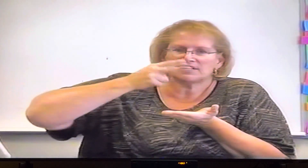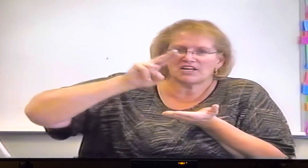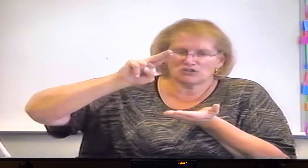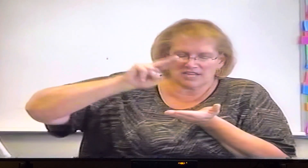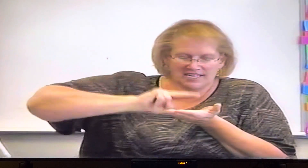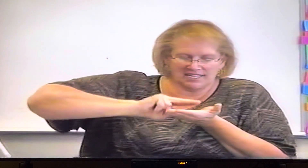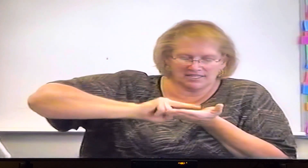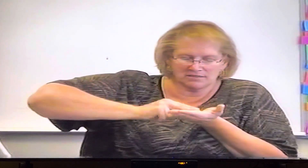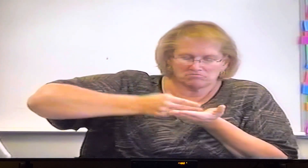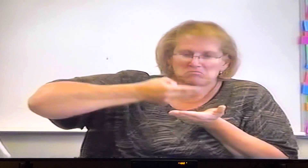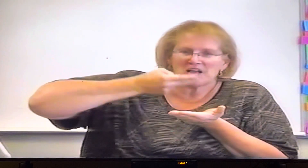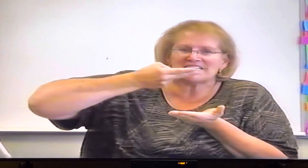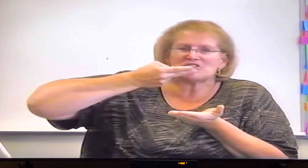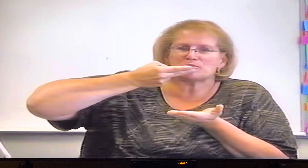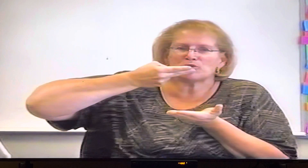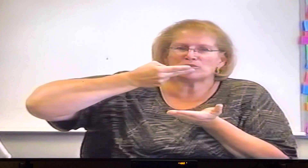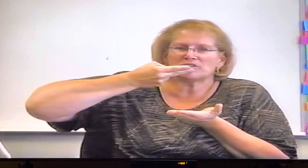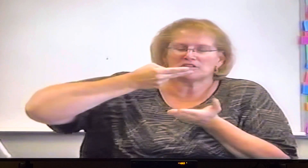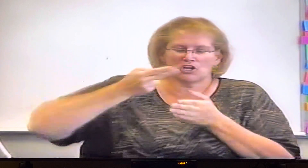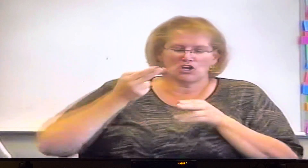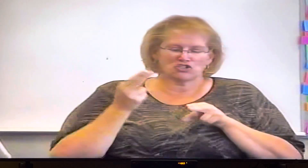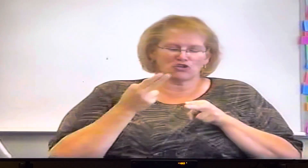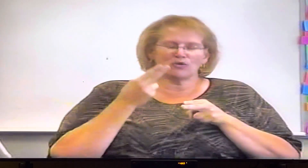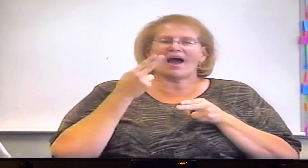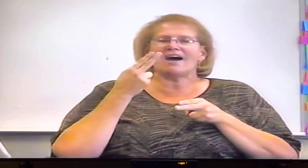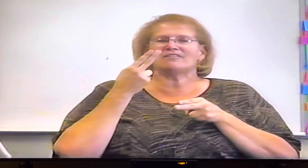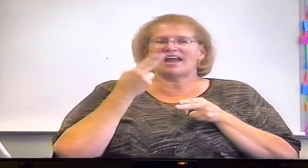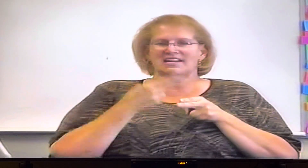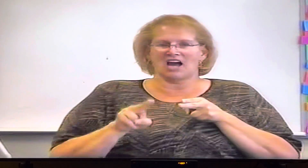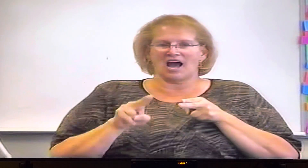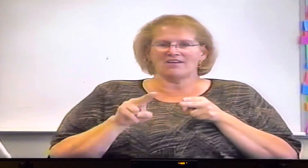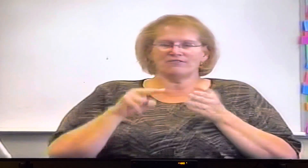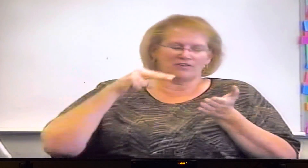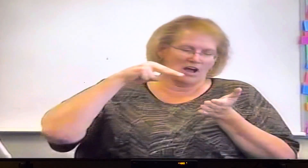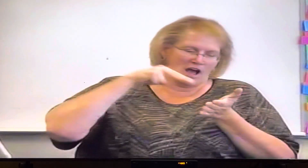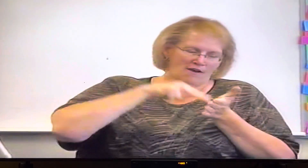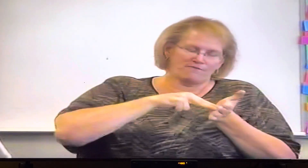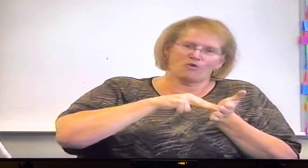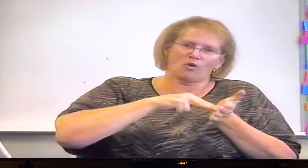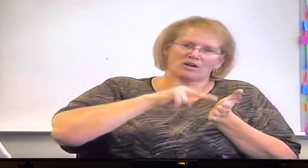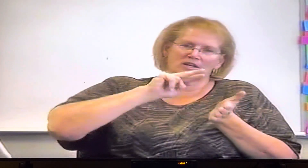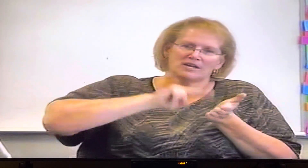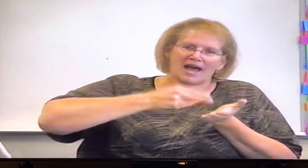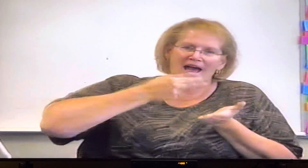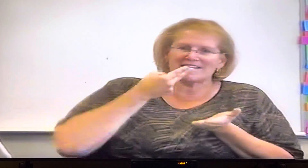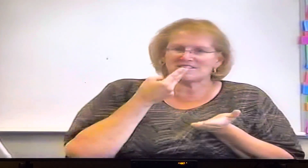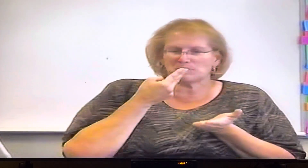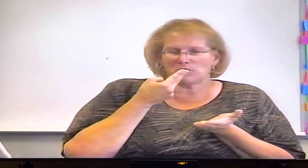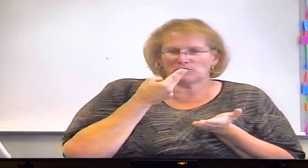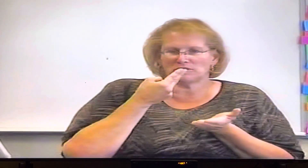You're taking it, a spoon. So you have a knife, a fork, and a spoon.